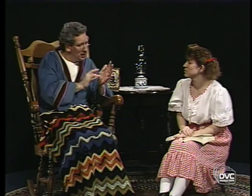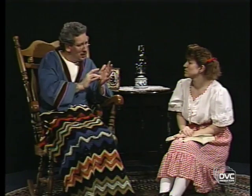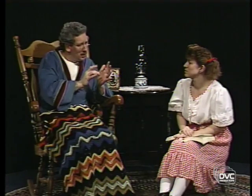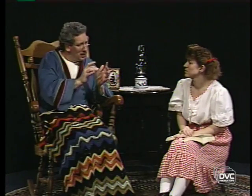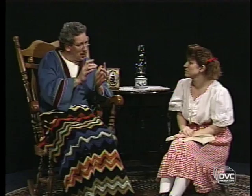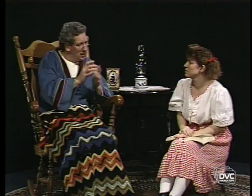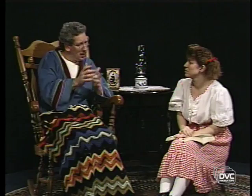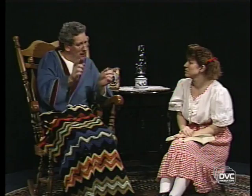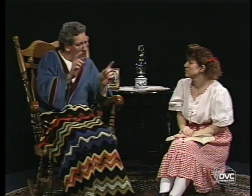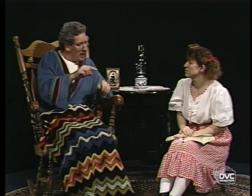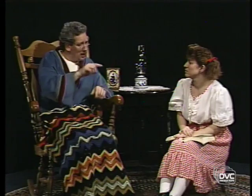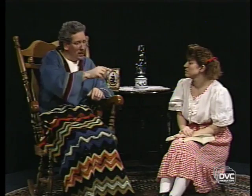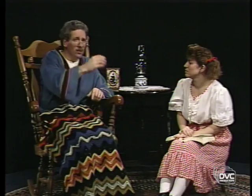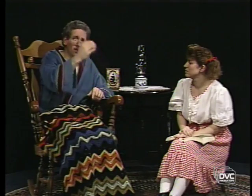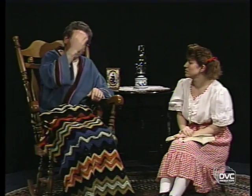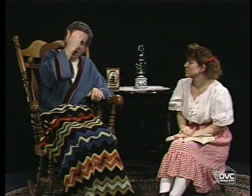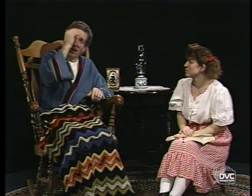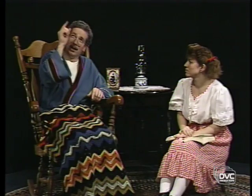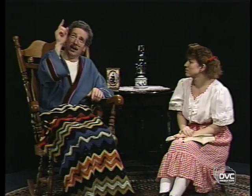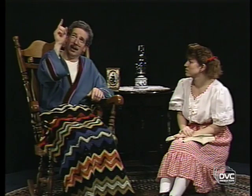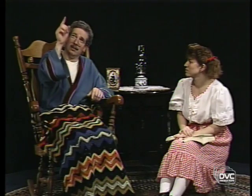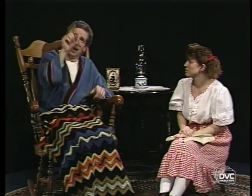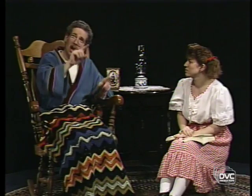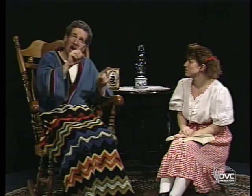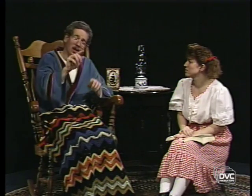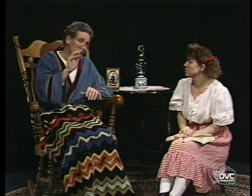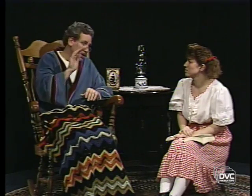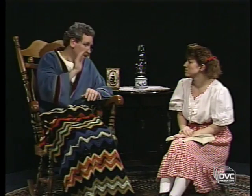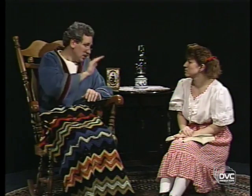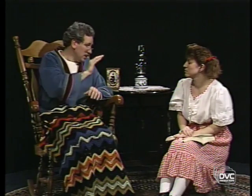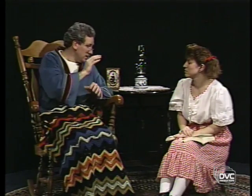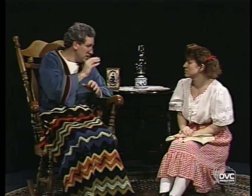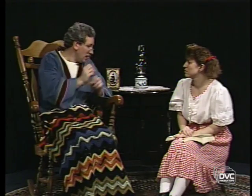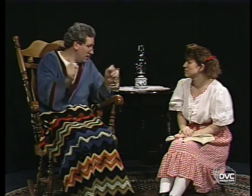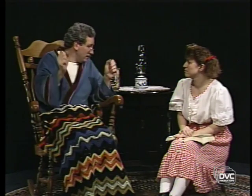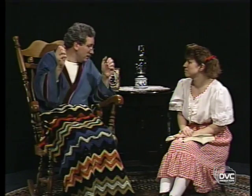is Jesus if you know him as your